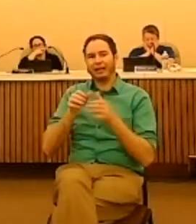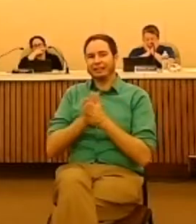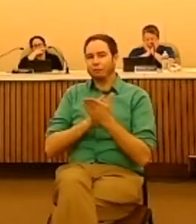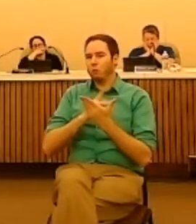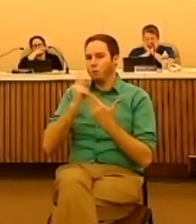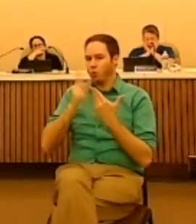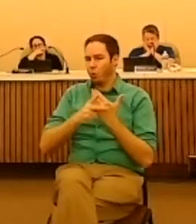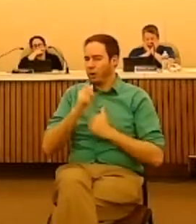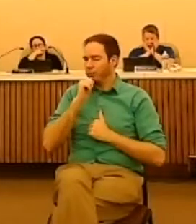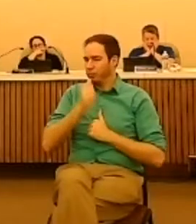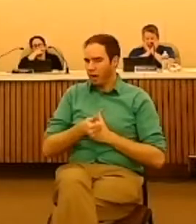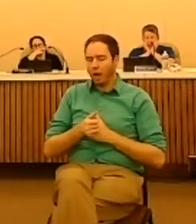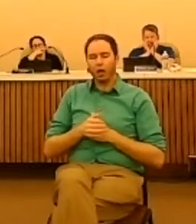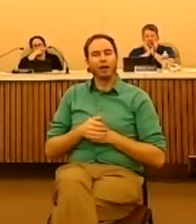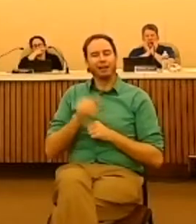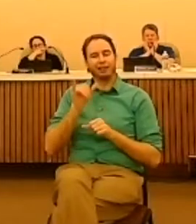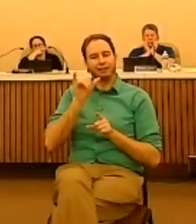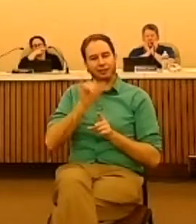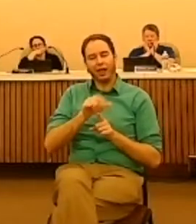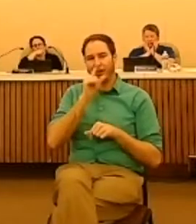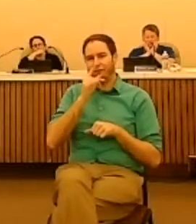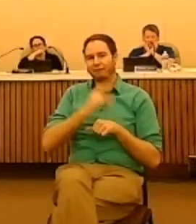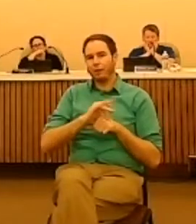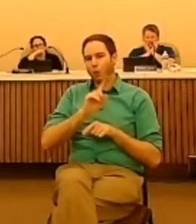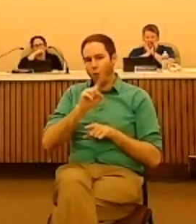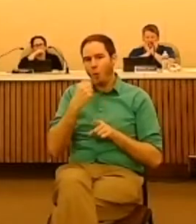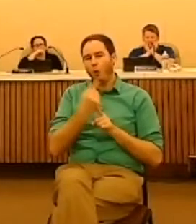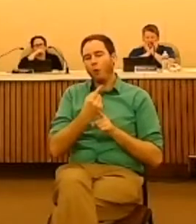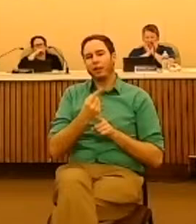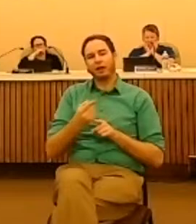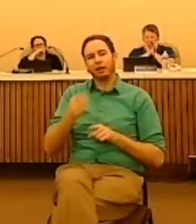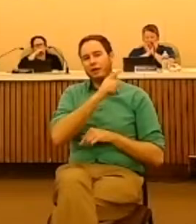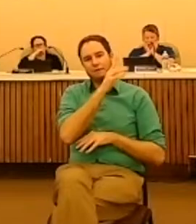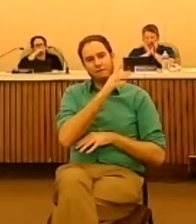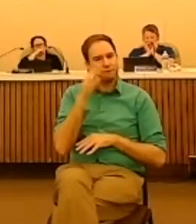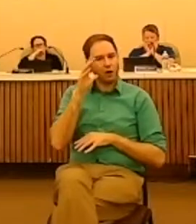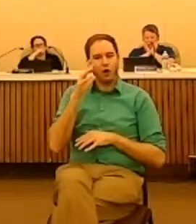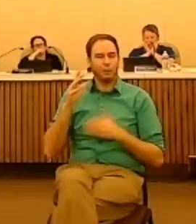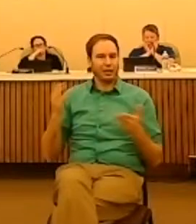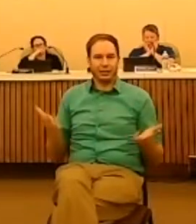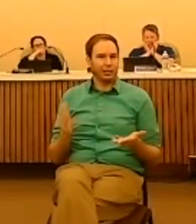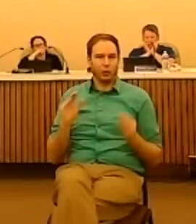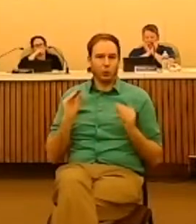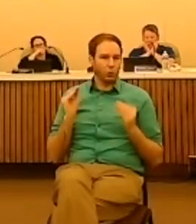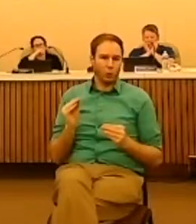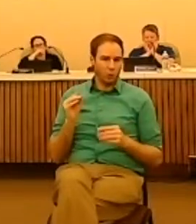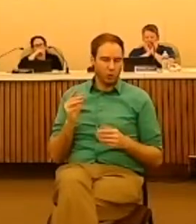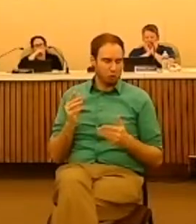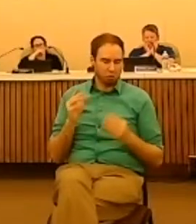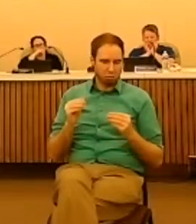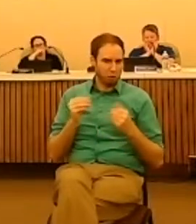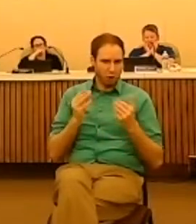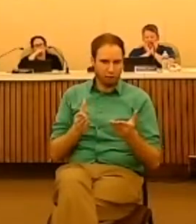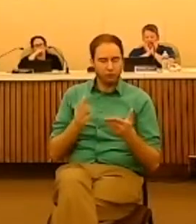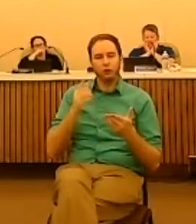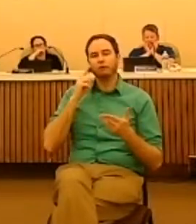program. That's only available in the rural residential. That's not available here. When you